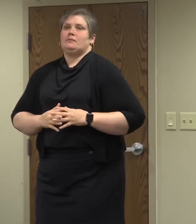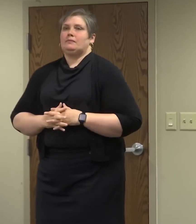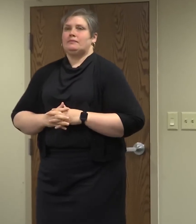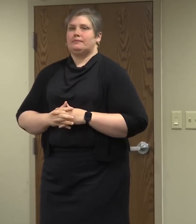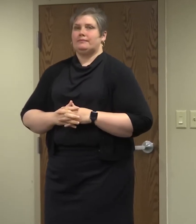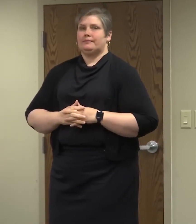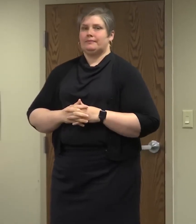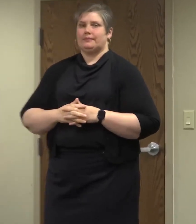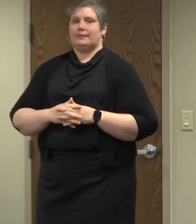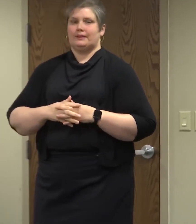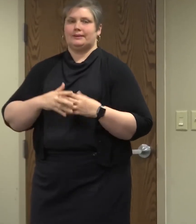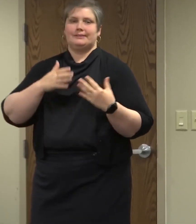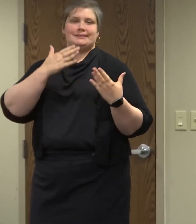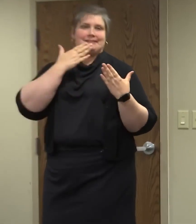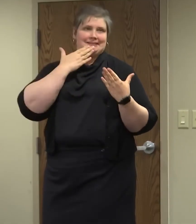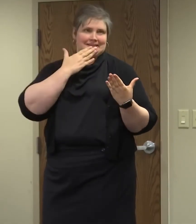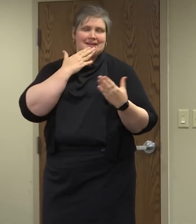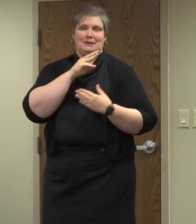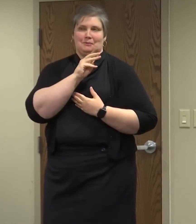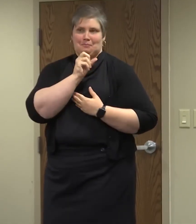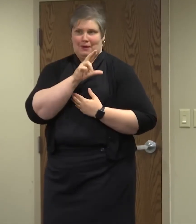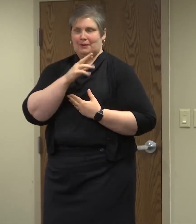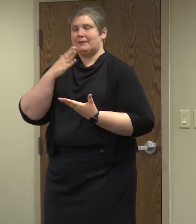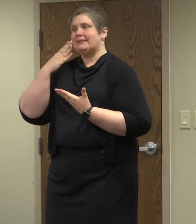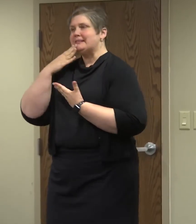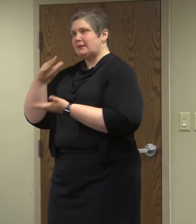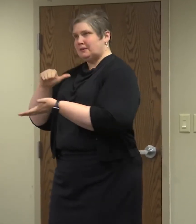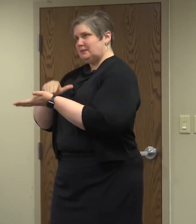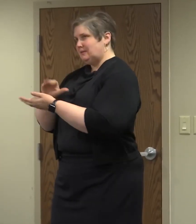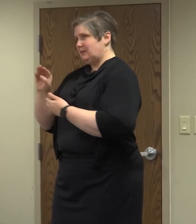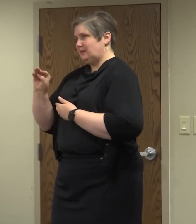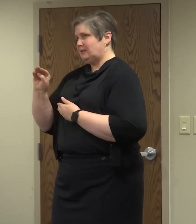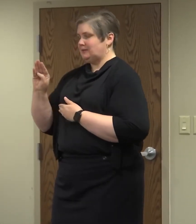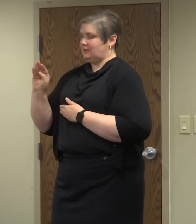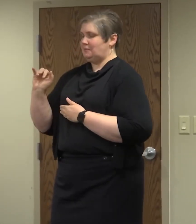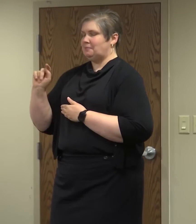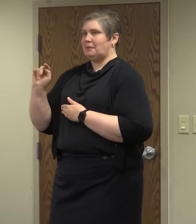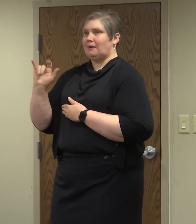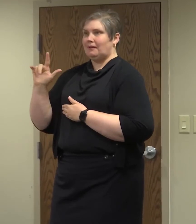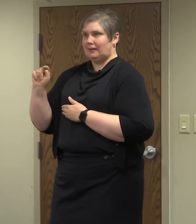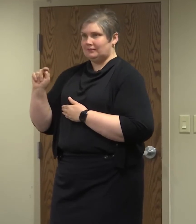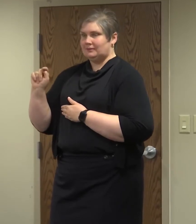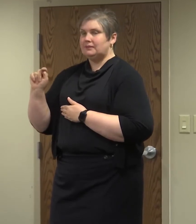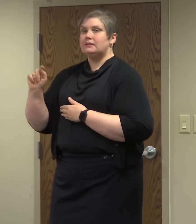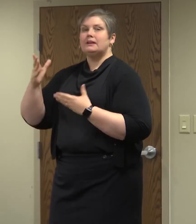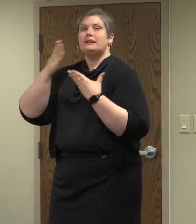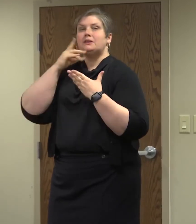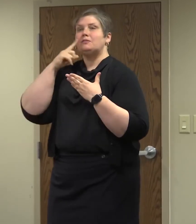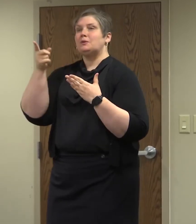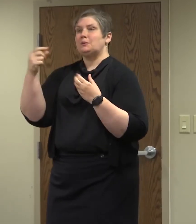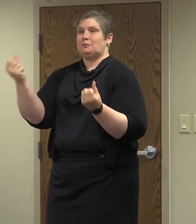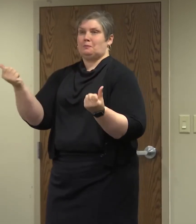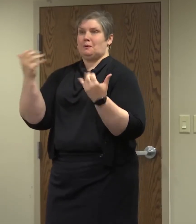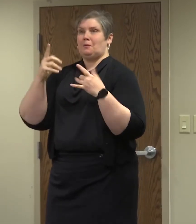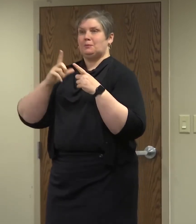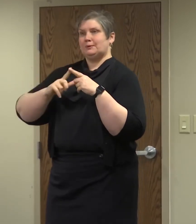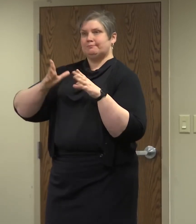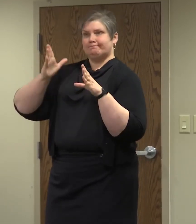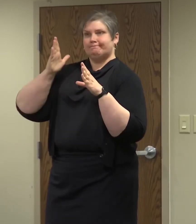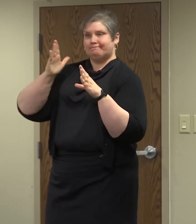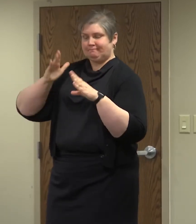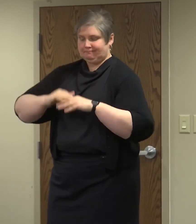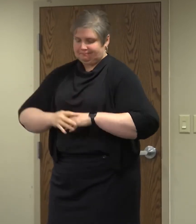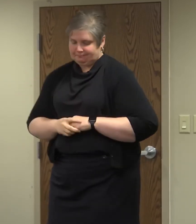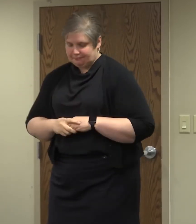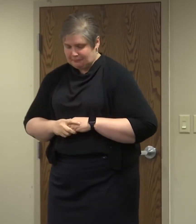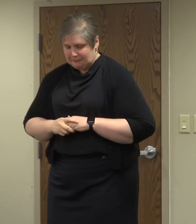Thank you, Mario. Thank you, Dr. Bartlett. And thank you, all of you, for coming and helping us bring attention to this. You know,